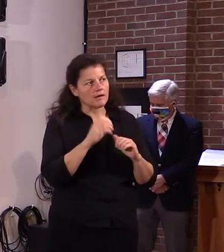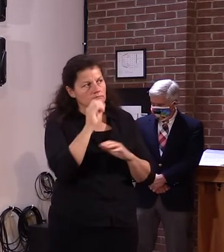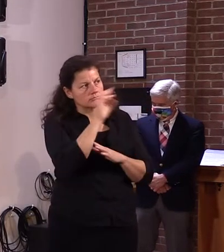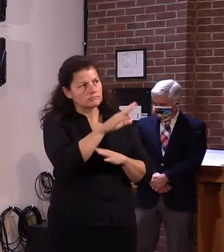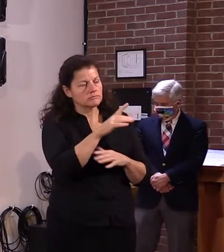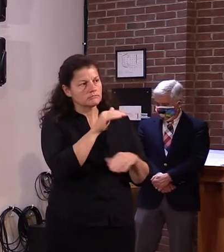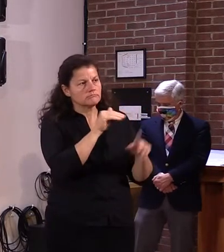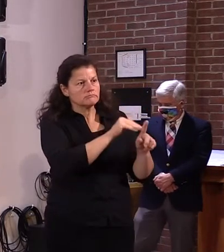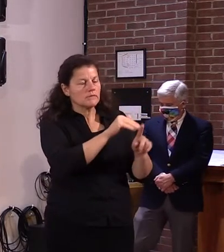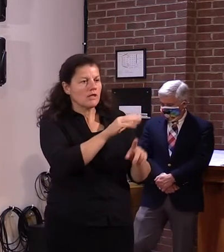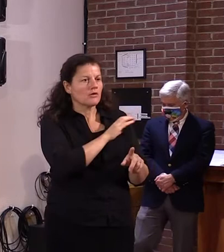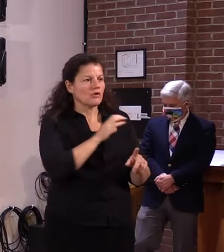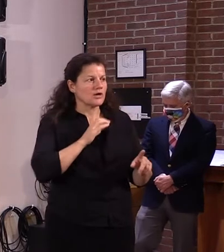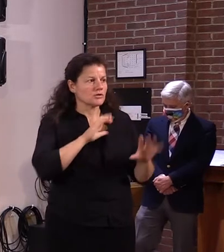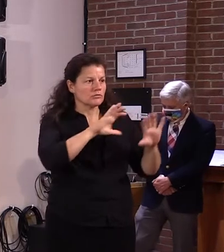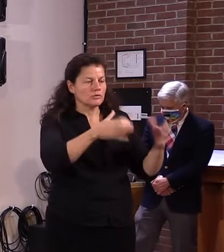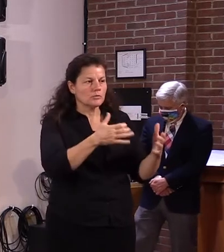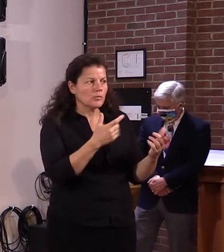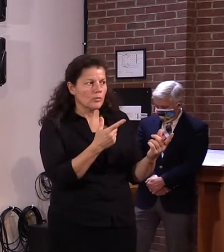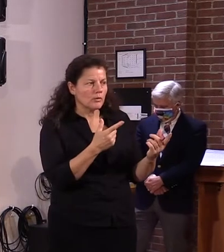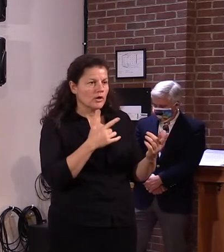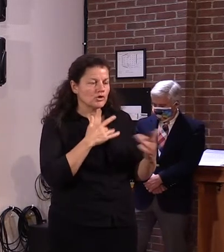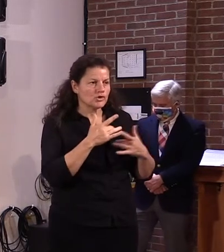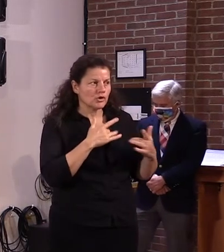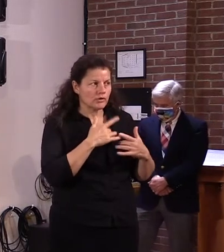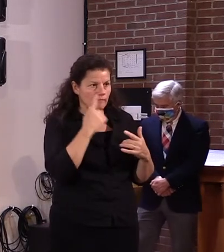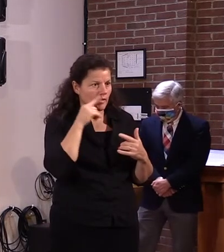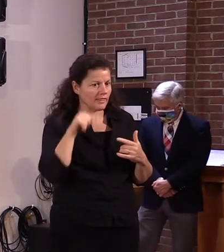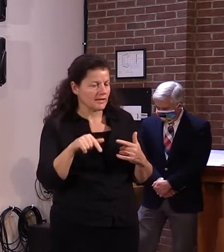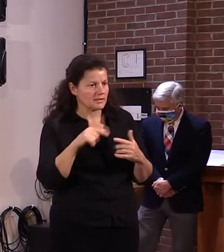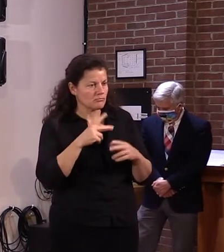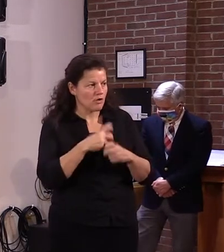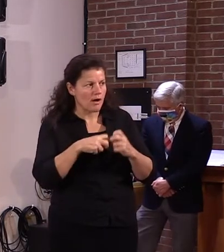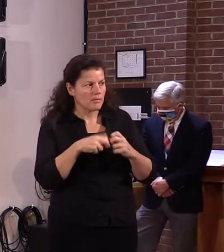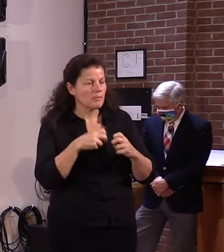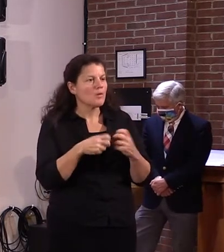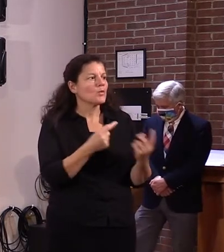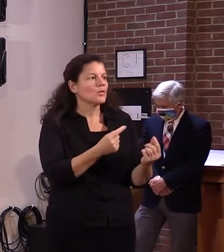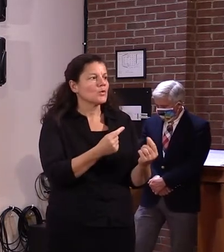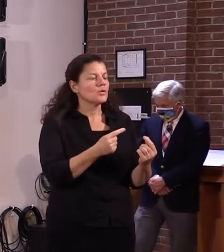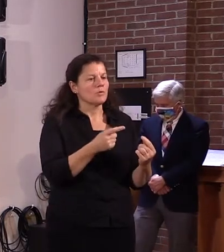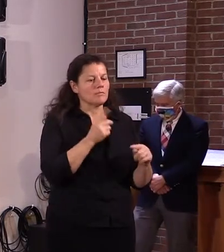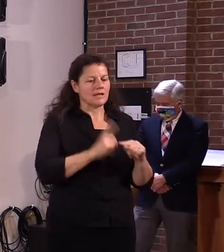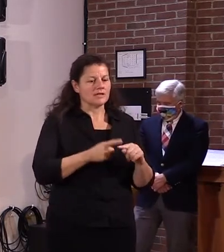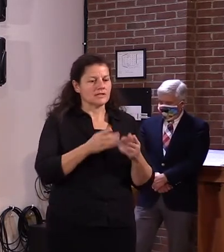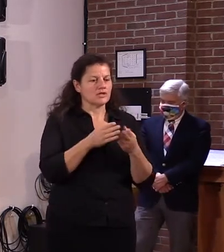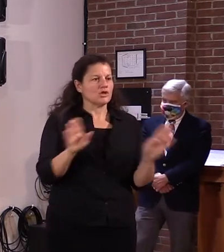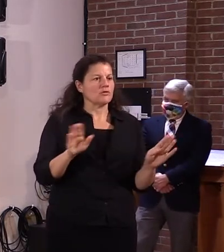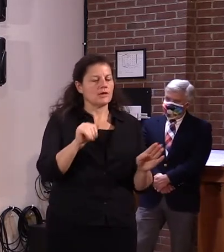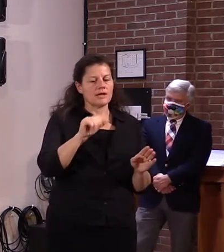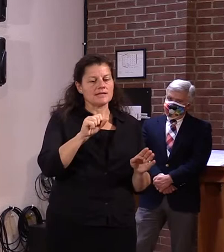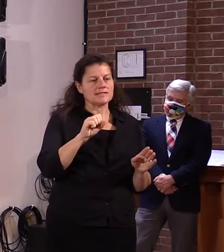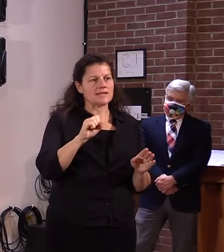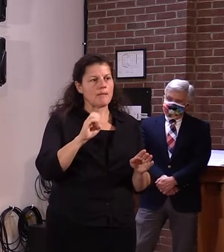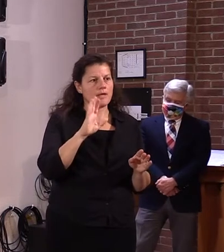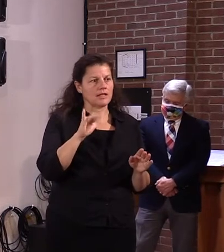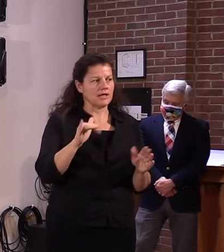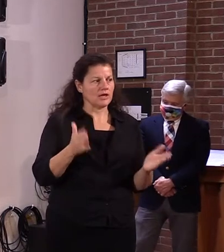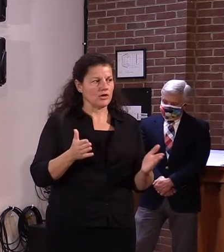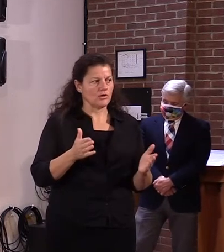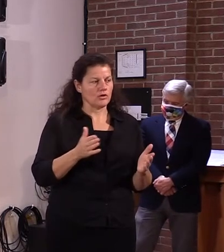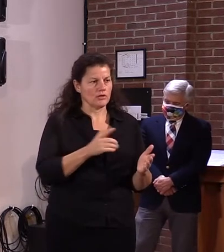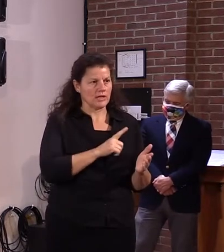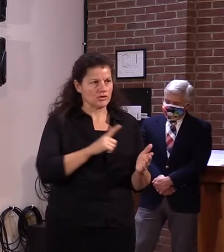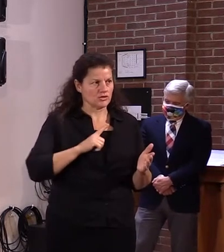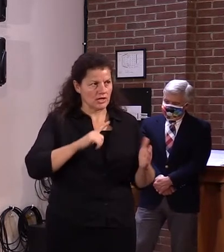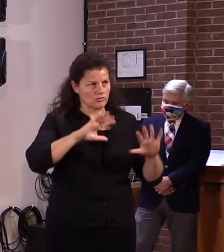delegation. We've also provided that to the General Assembly here in the state. Of our